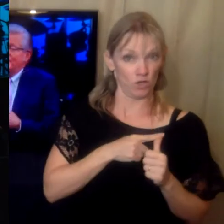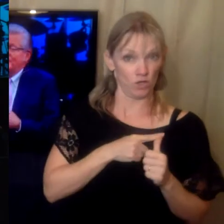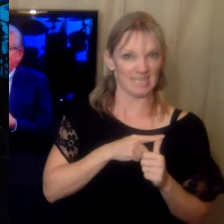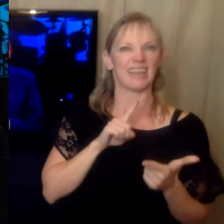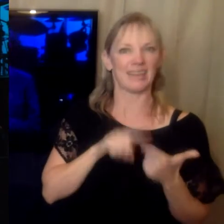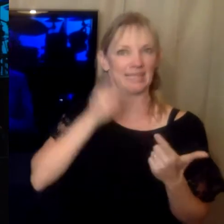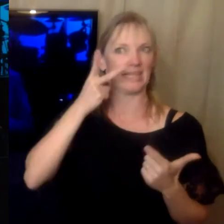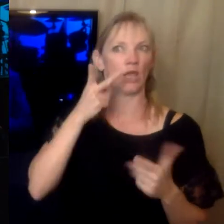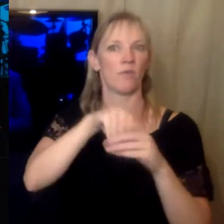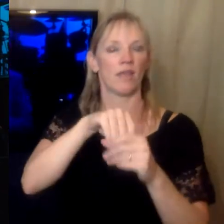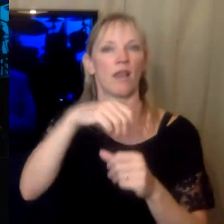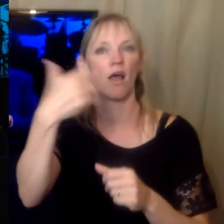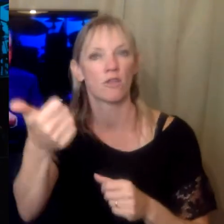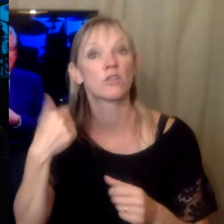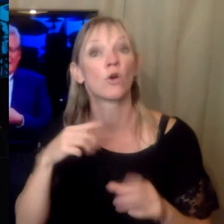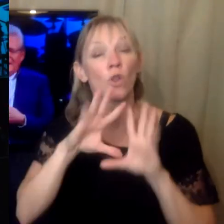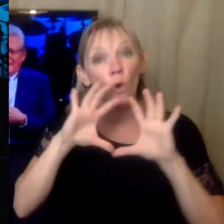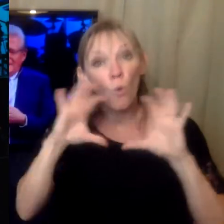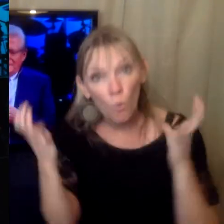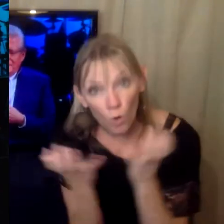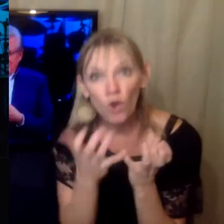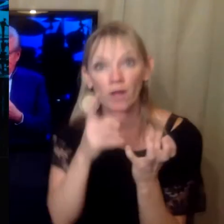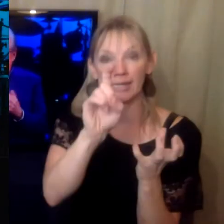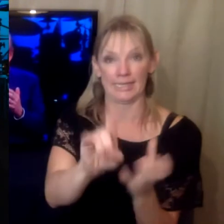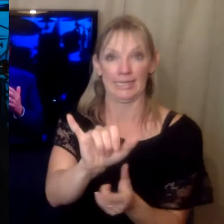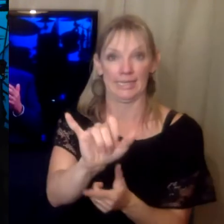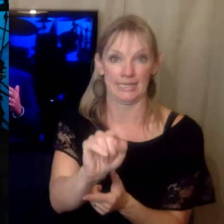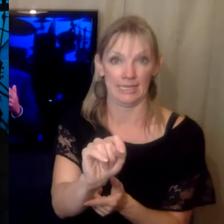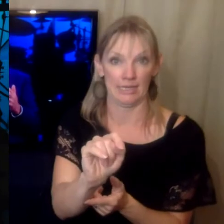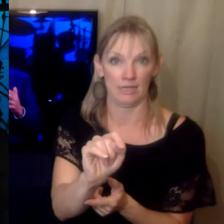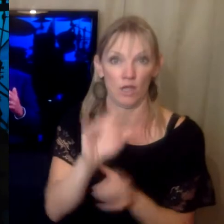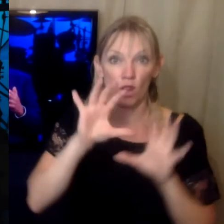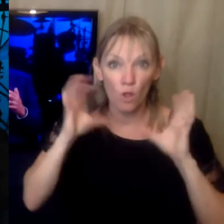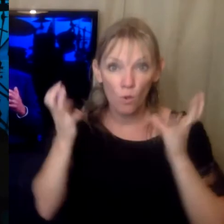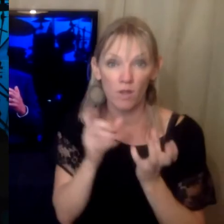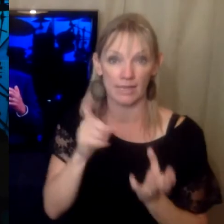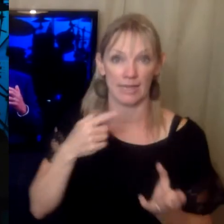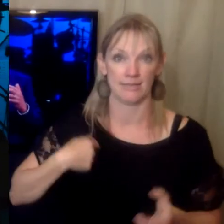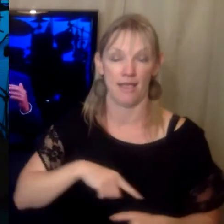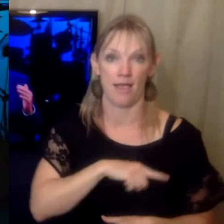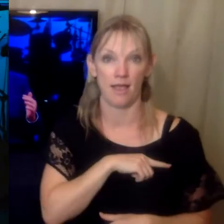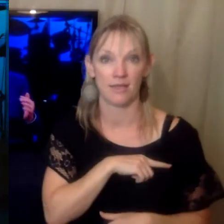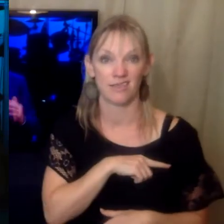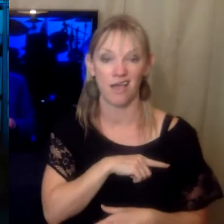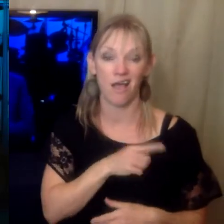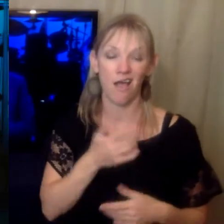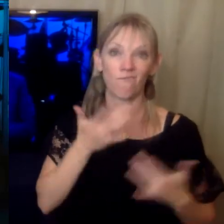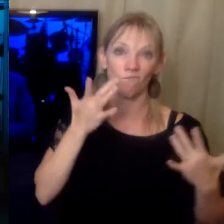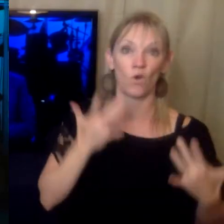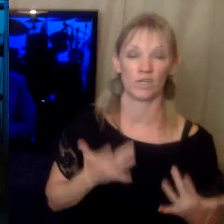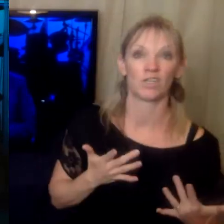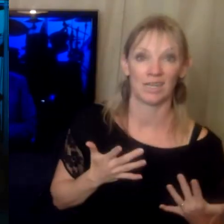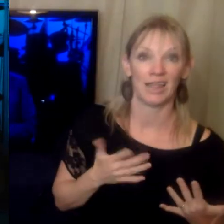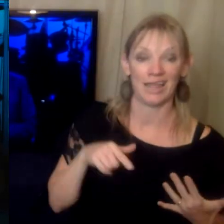our world needs this, doesn't it, gang? I mean, we've gotten to be, sadly enough, somewhat of a vicious